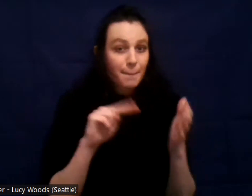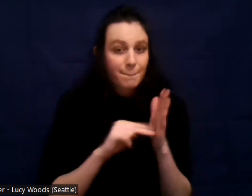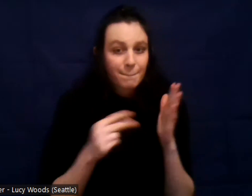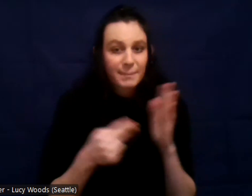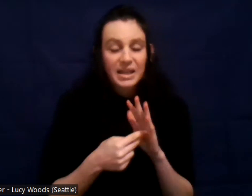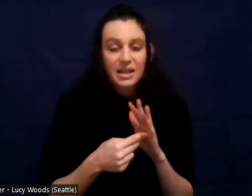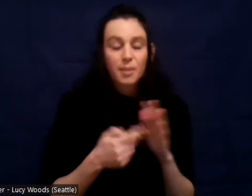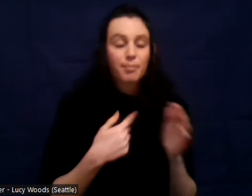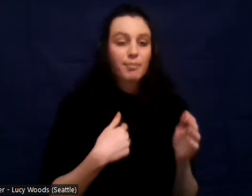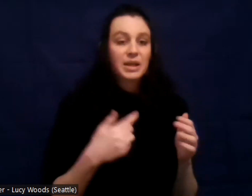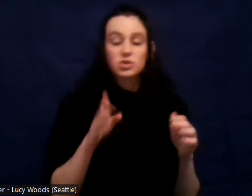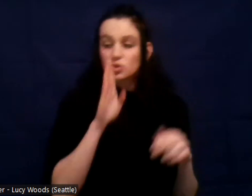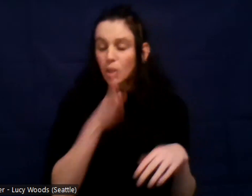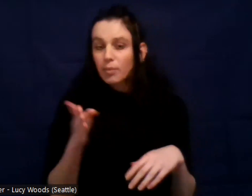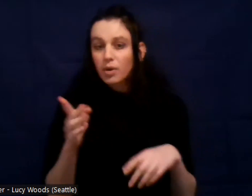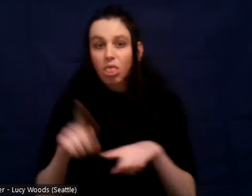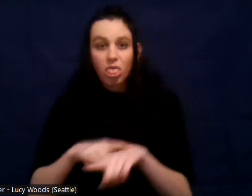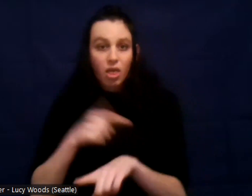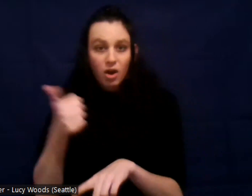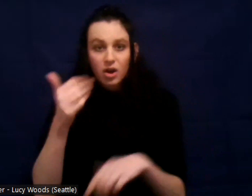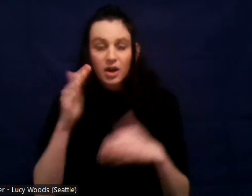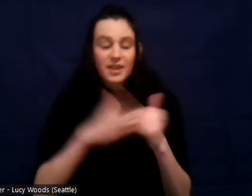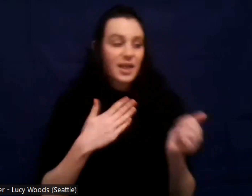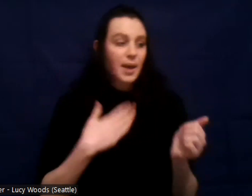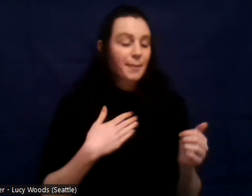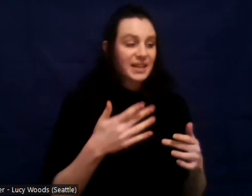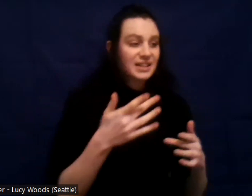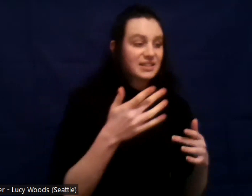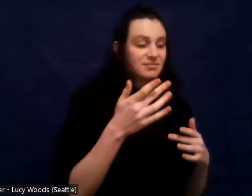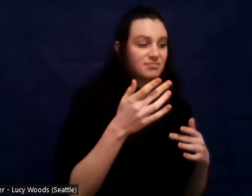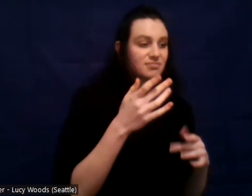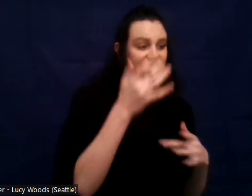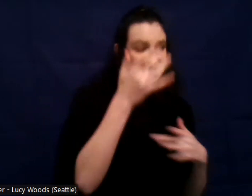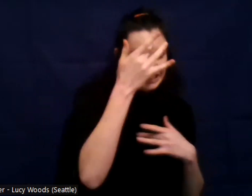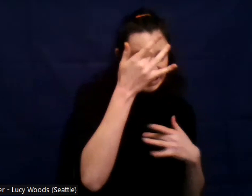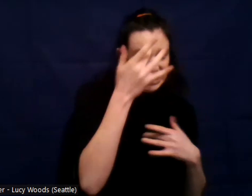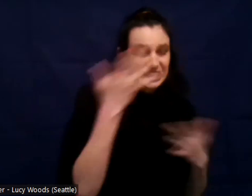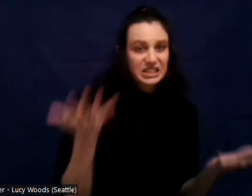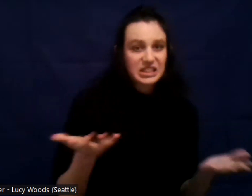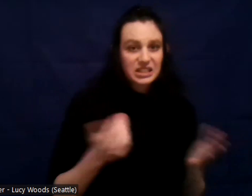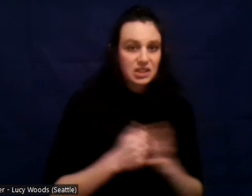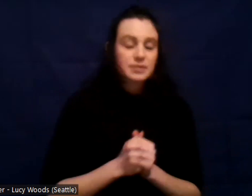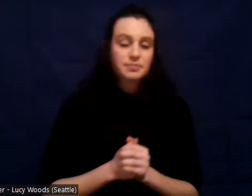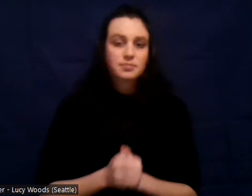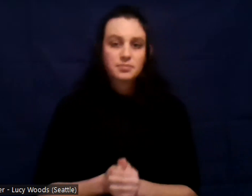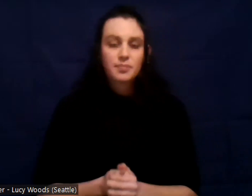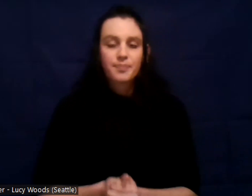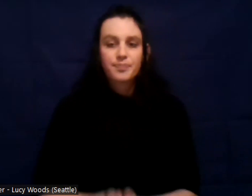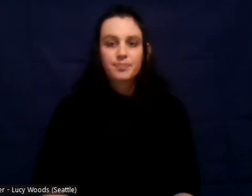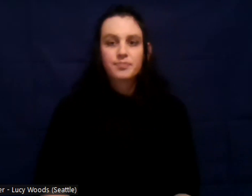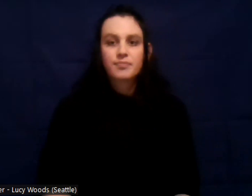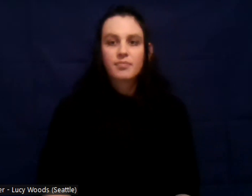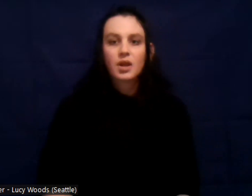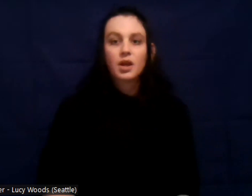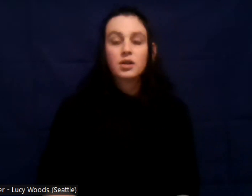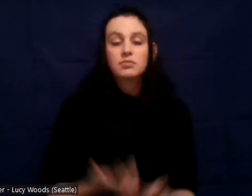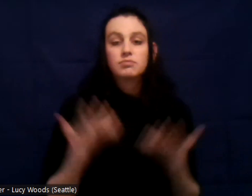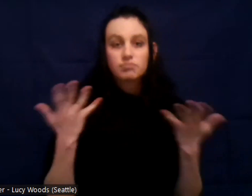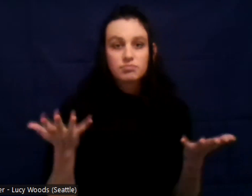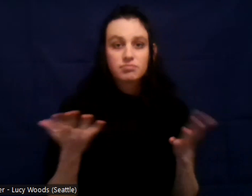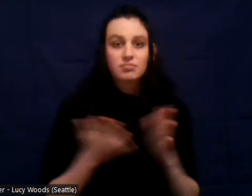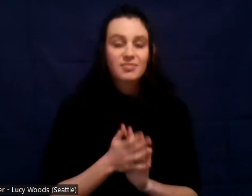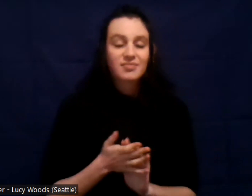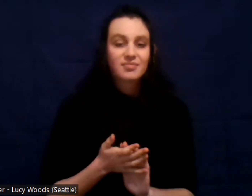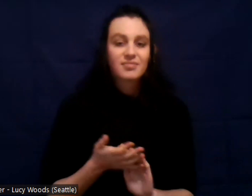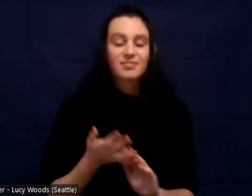more time in sobriety than I did in my alcoholism and addiction. So it's significant. Like I